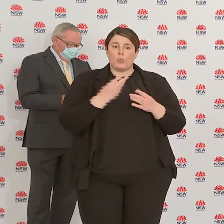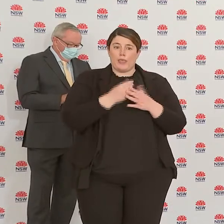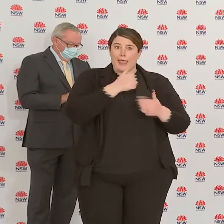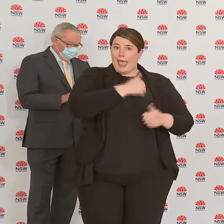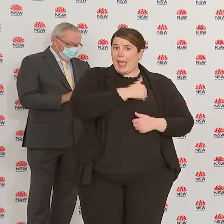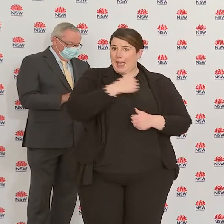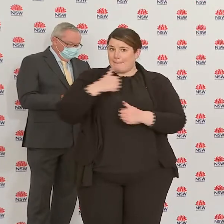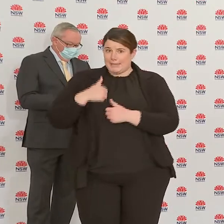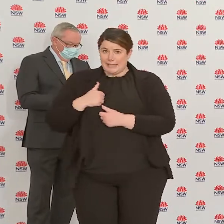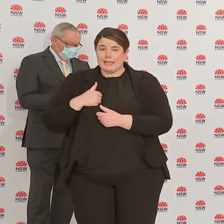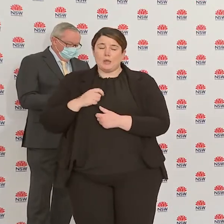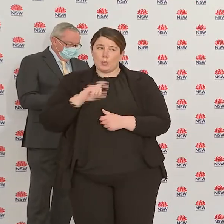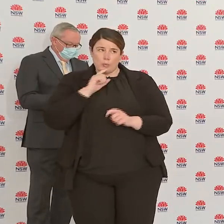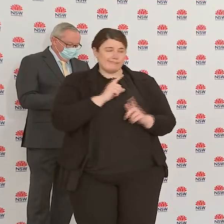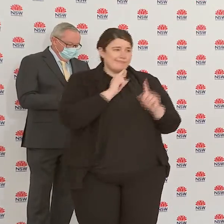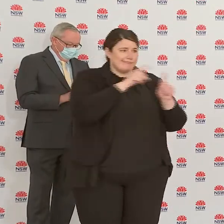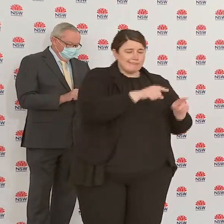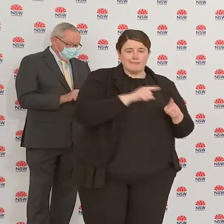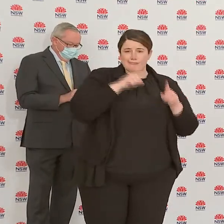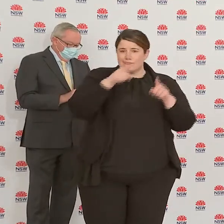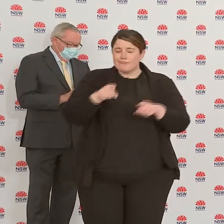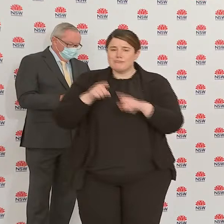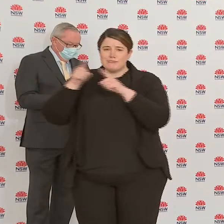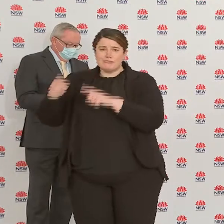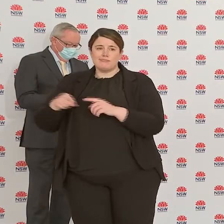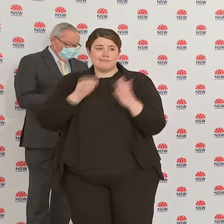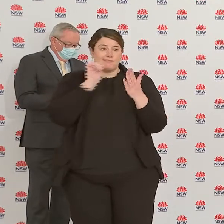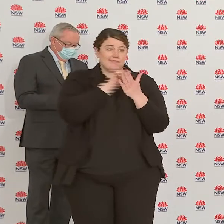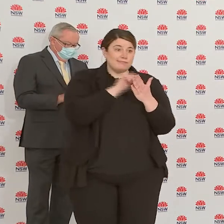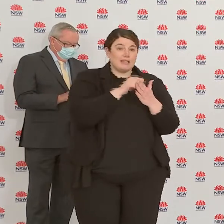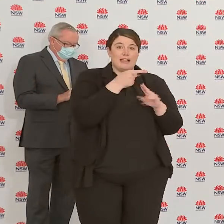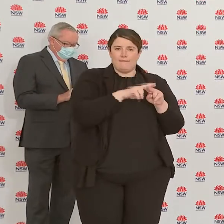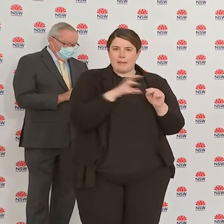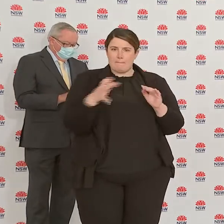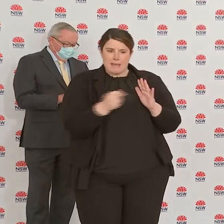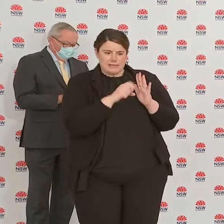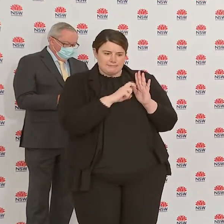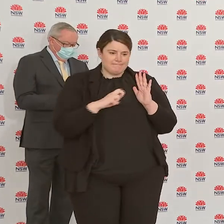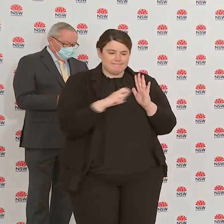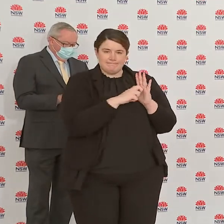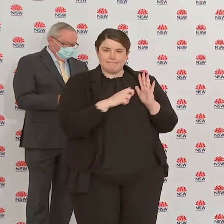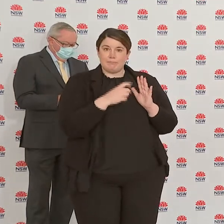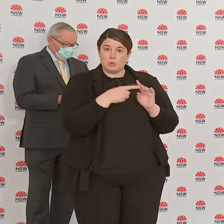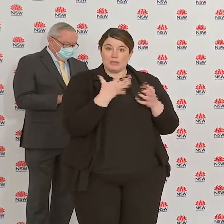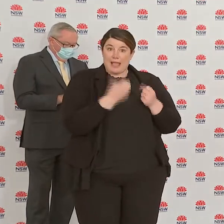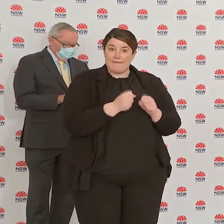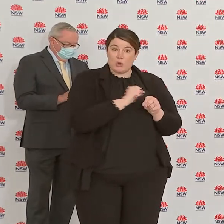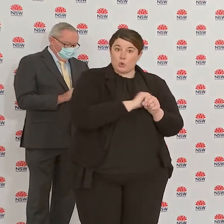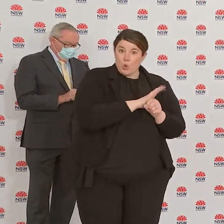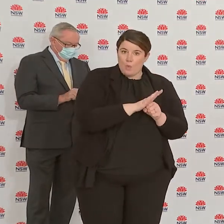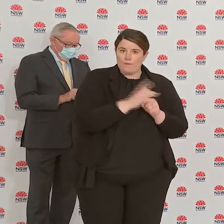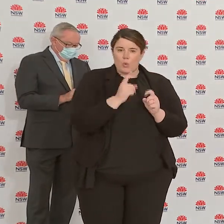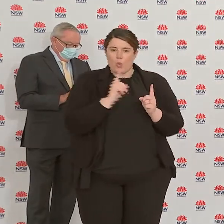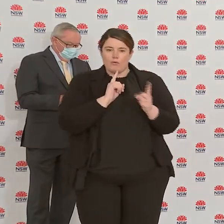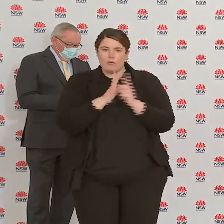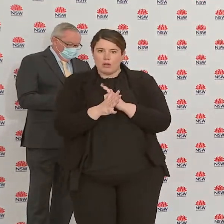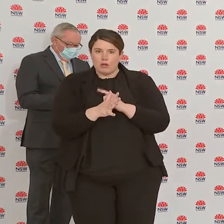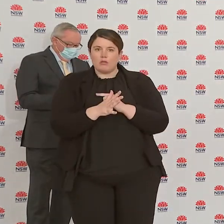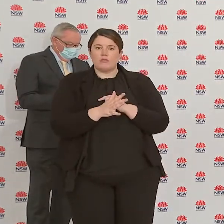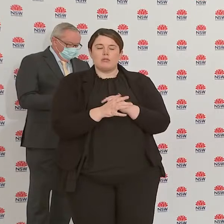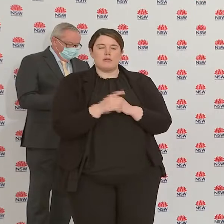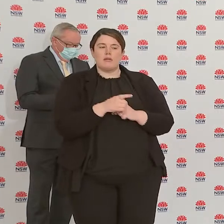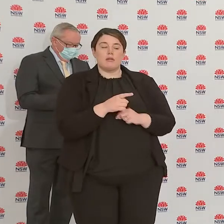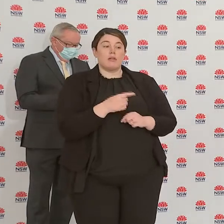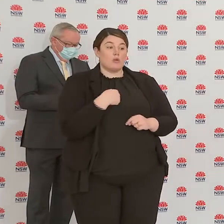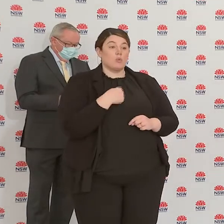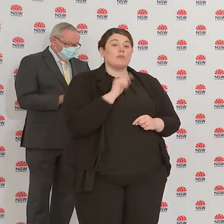be going around doing checks on people that were subject to positive cases and also subject to orders.